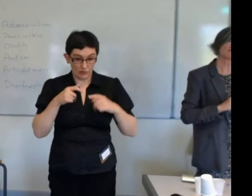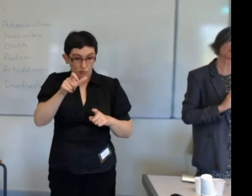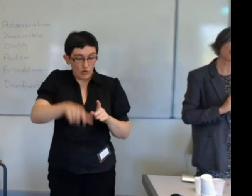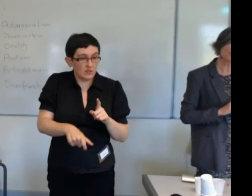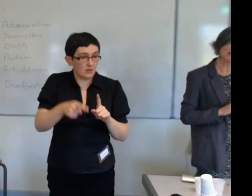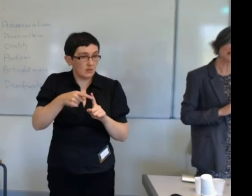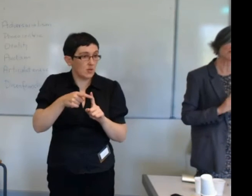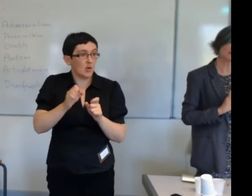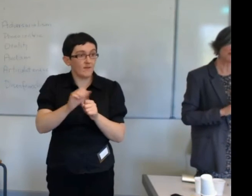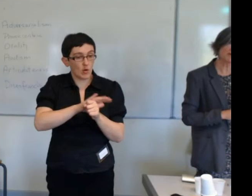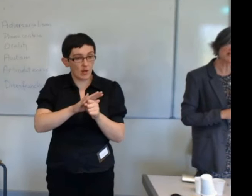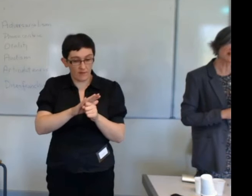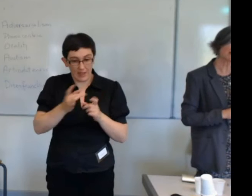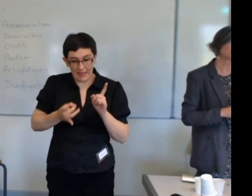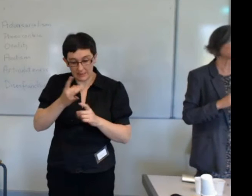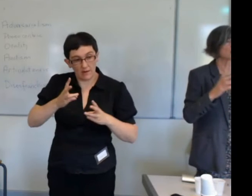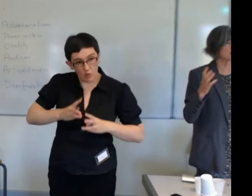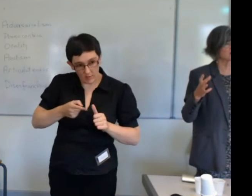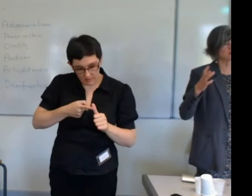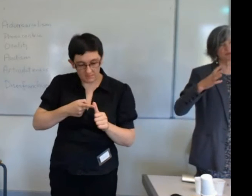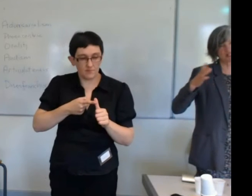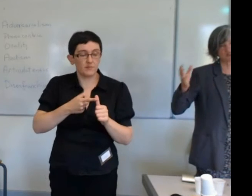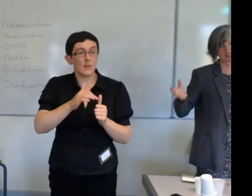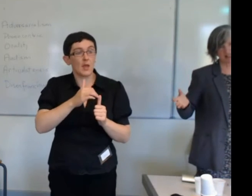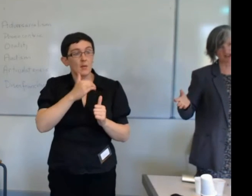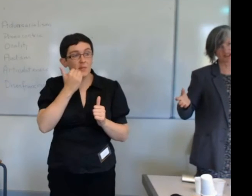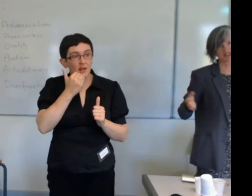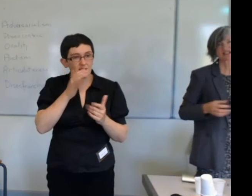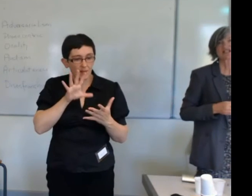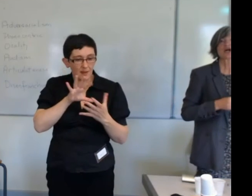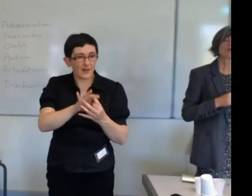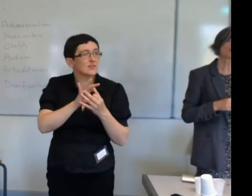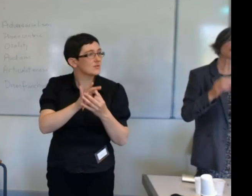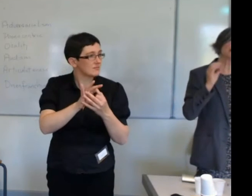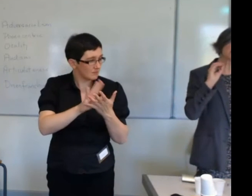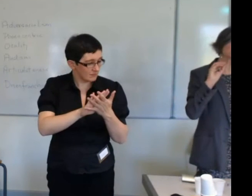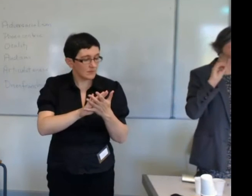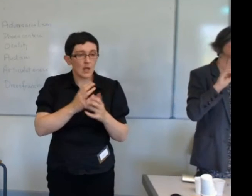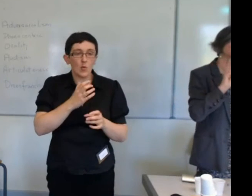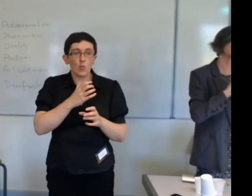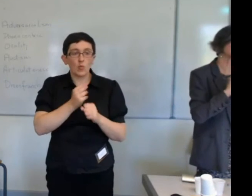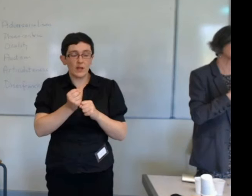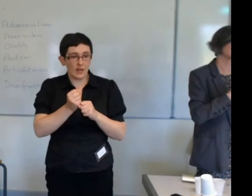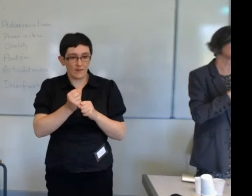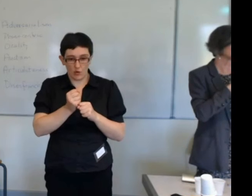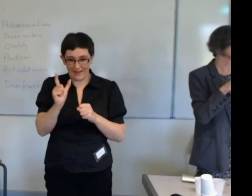to always ask for a female signer because of the potential connections. We also never put the woman's name on the booking